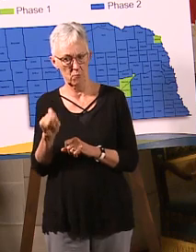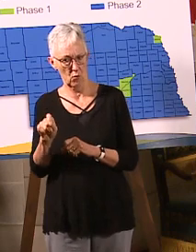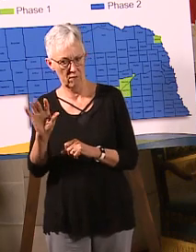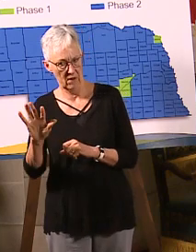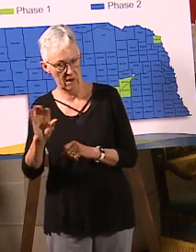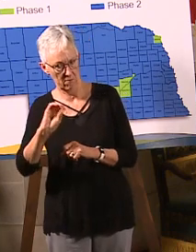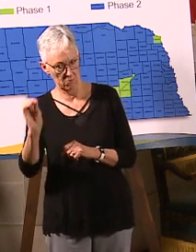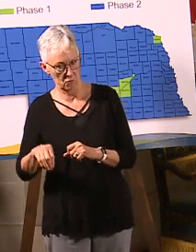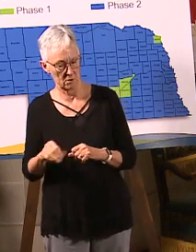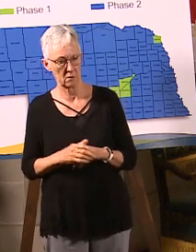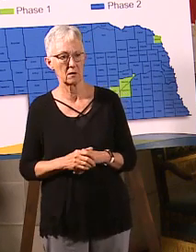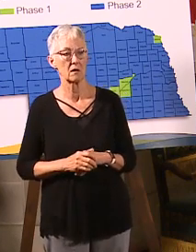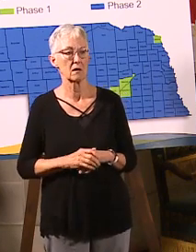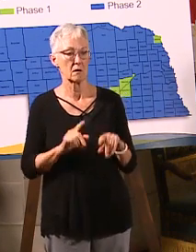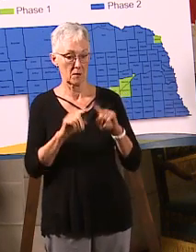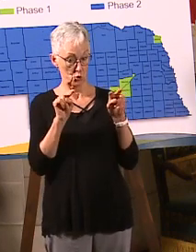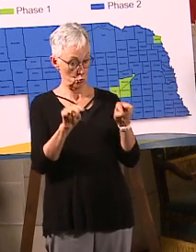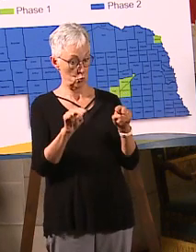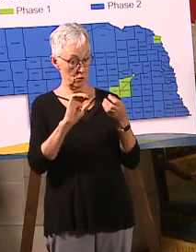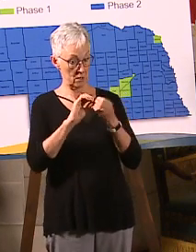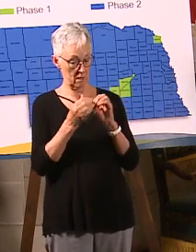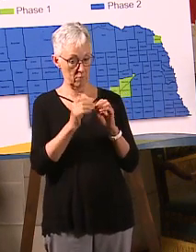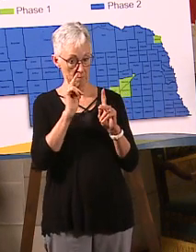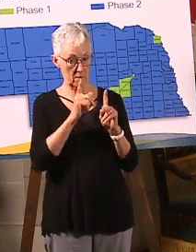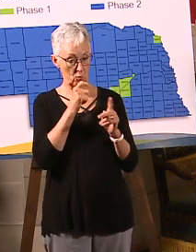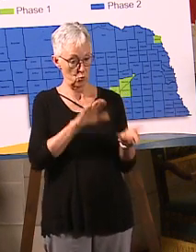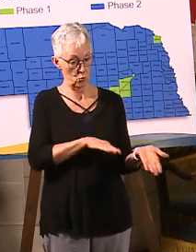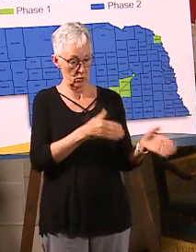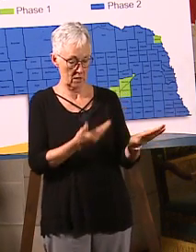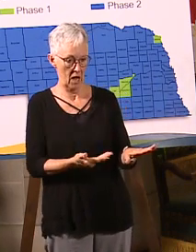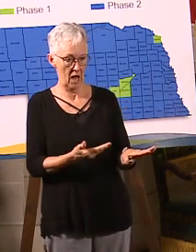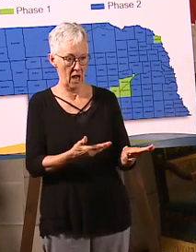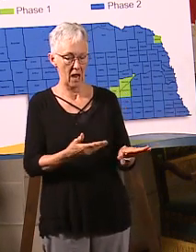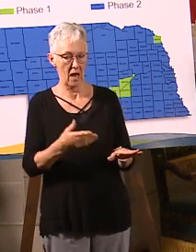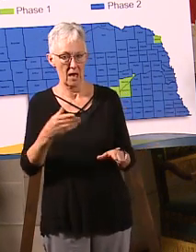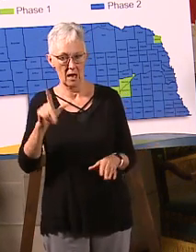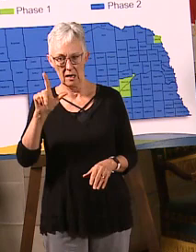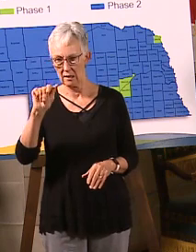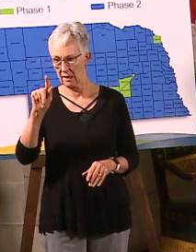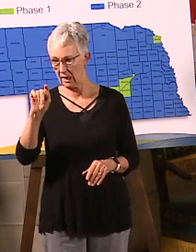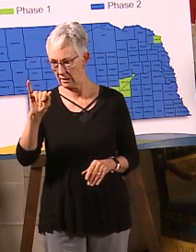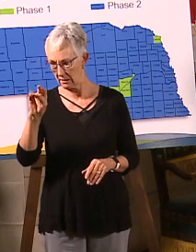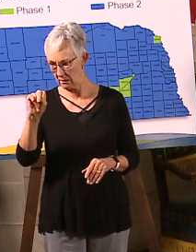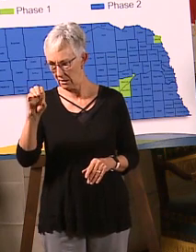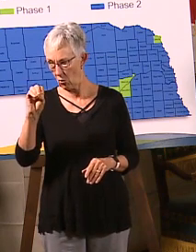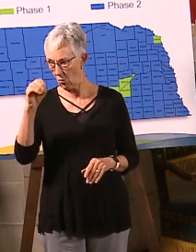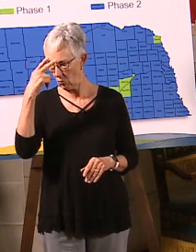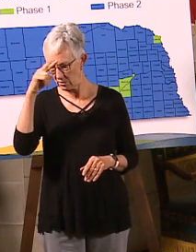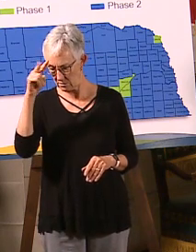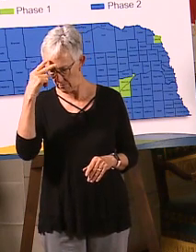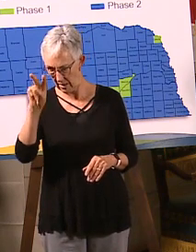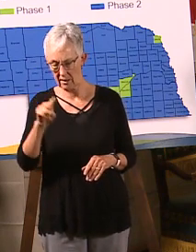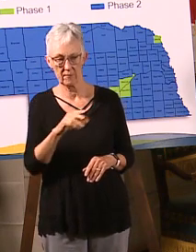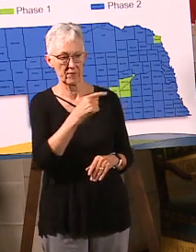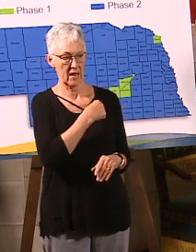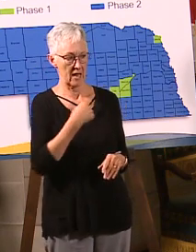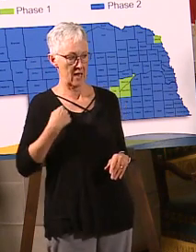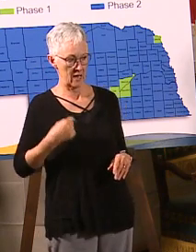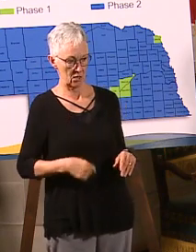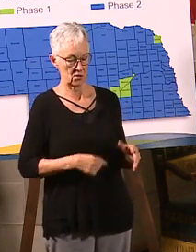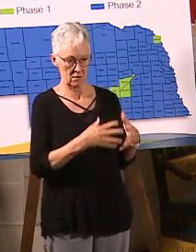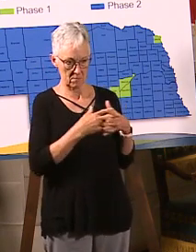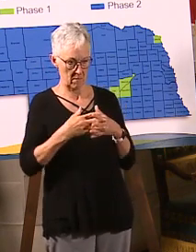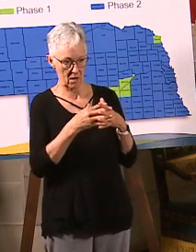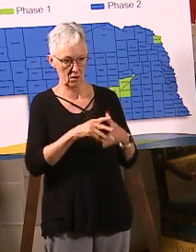though, the number of people who have died, if you look at Latinos, they make up about 10% of the overall fatalities, Asian Americans about